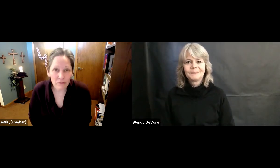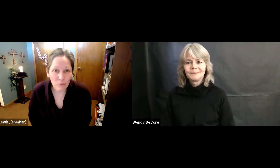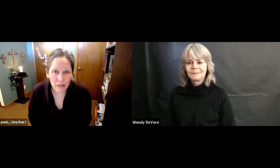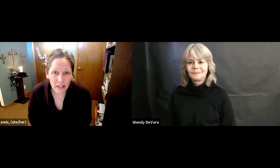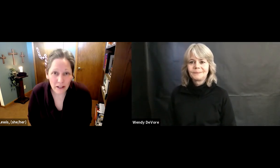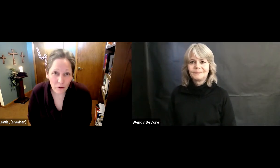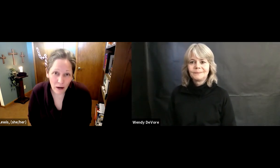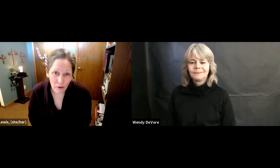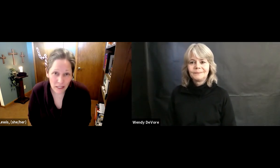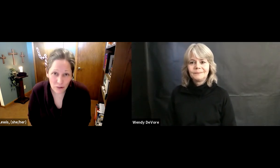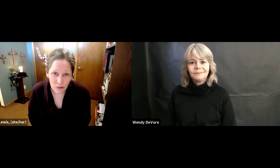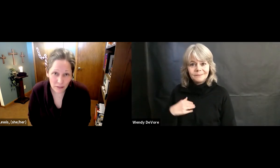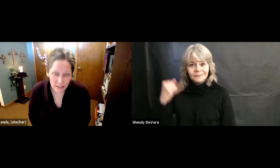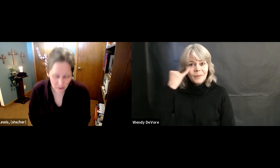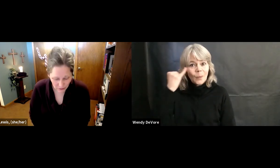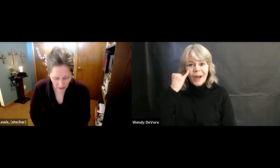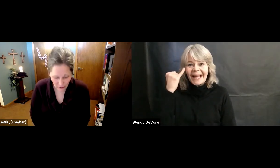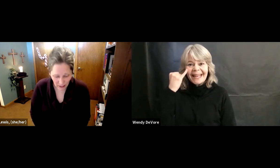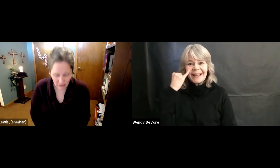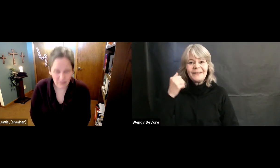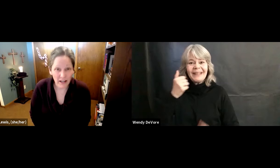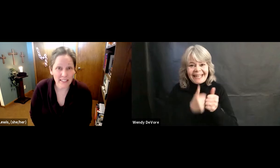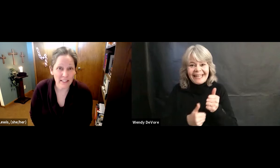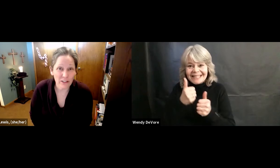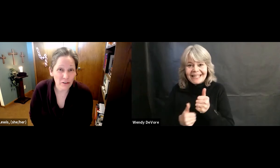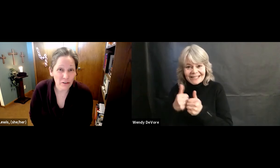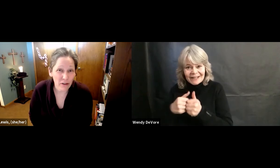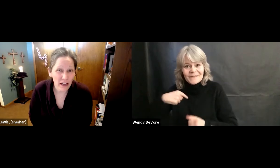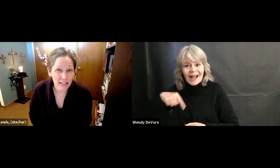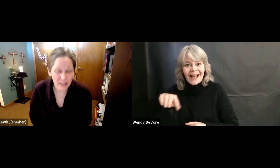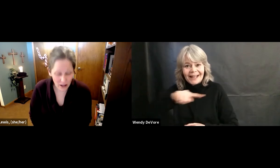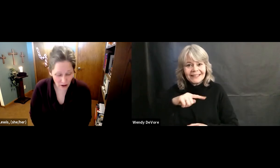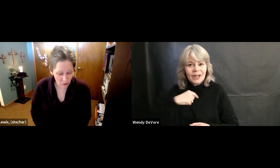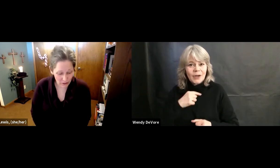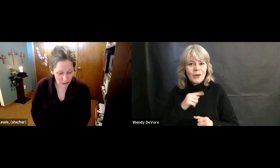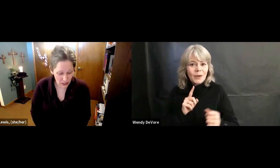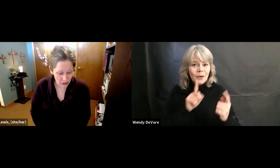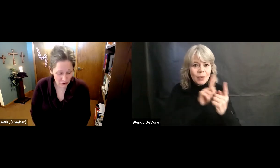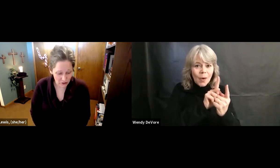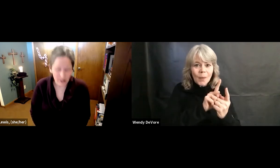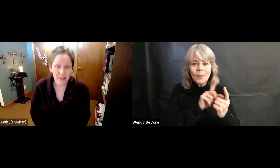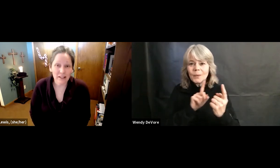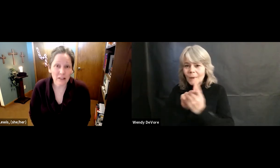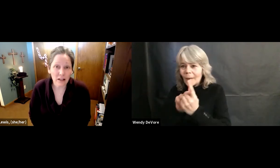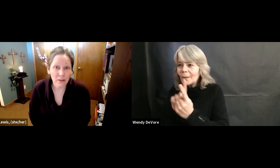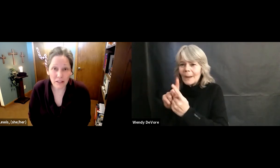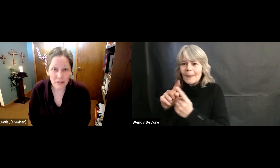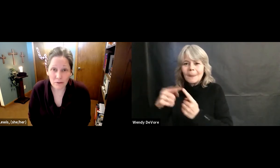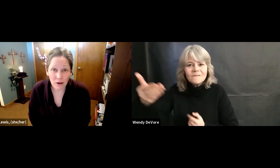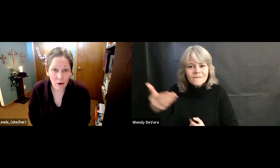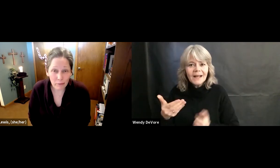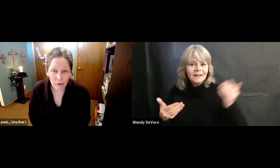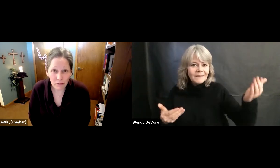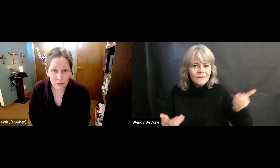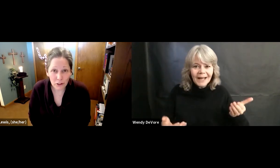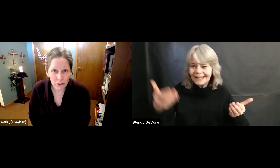What if we go out, each one of us goes out and invites a new friend or a stranger to come into